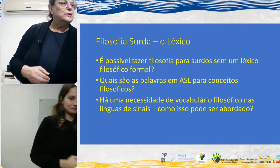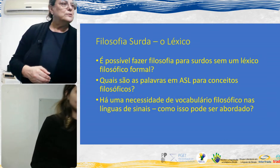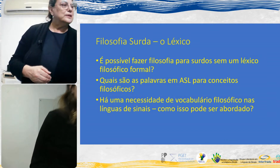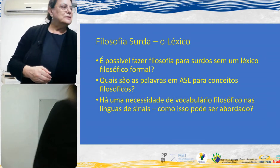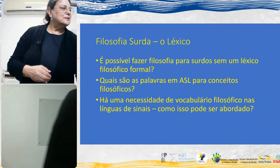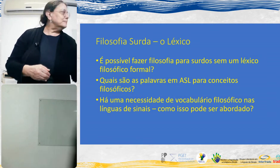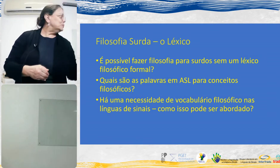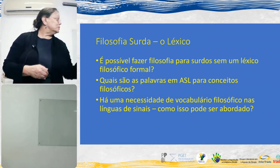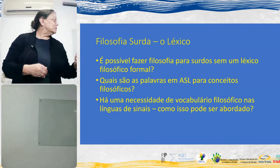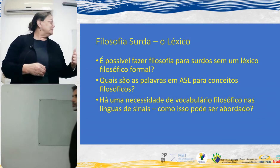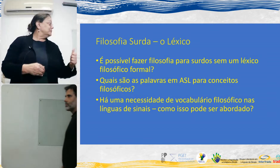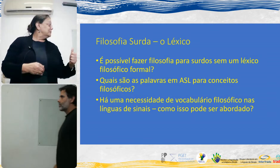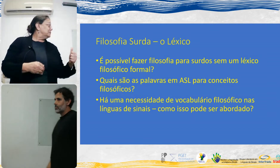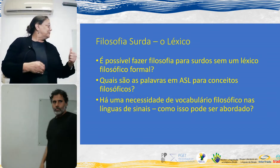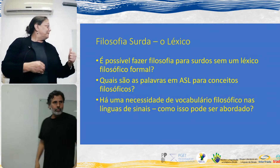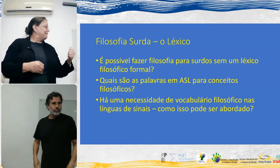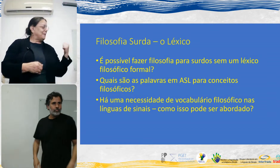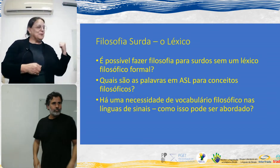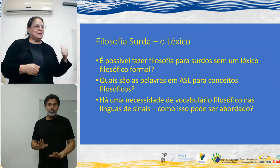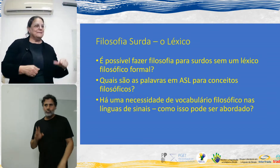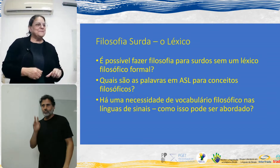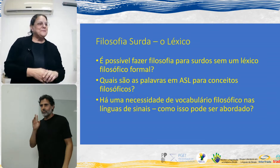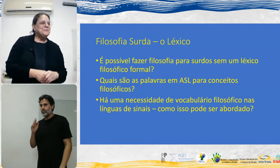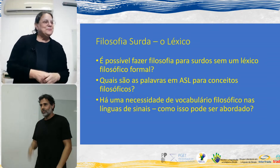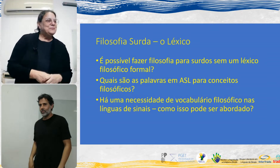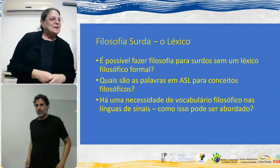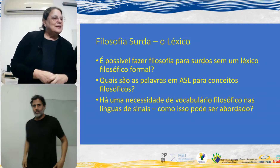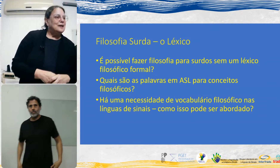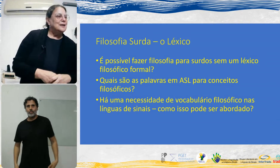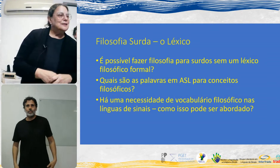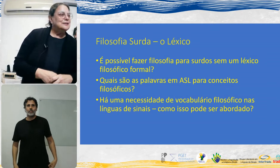How are we doing on time? We good? Okay.